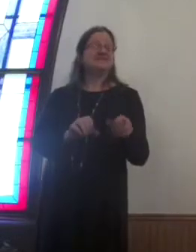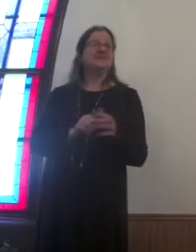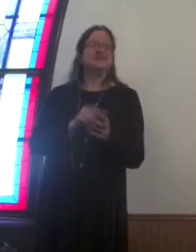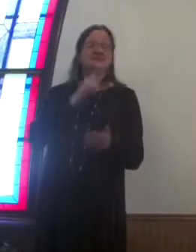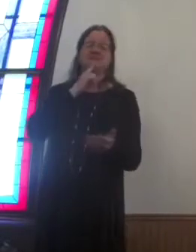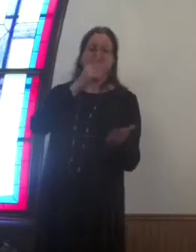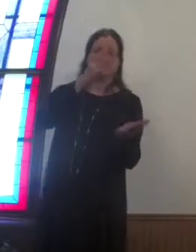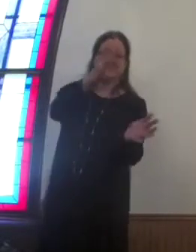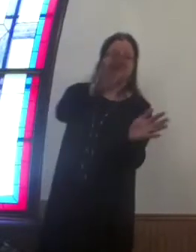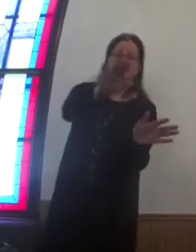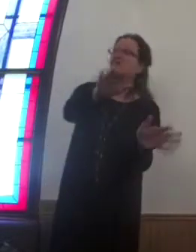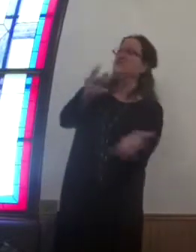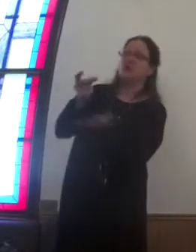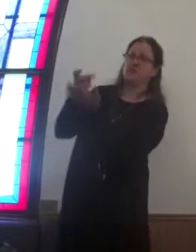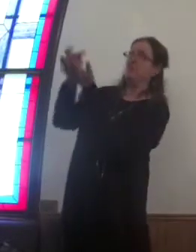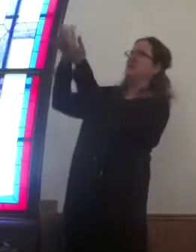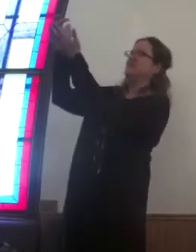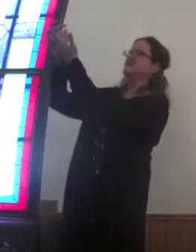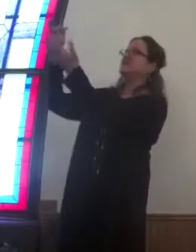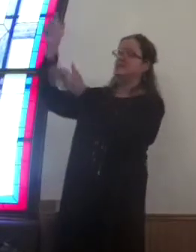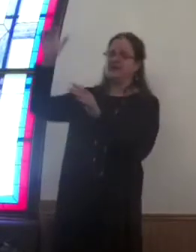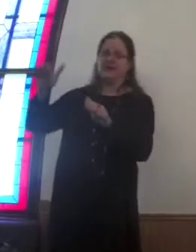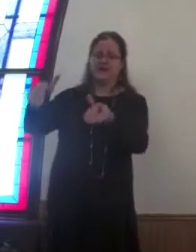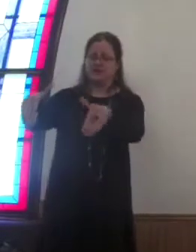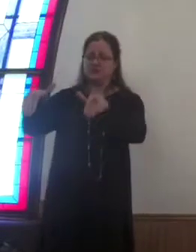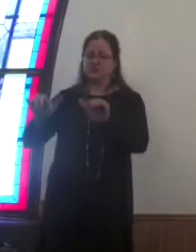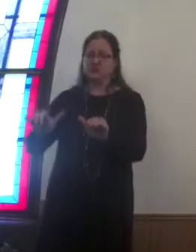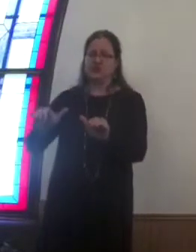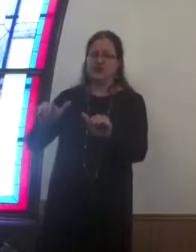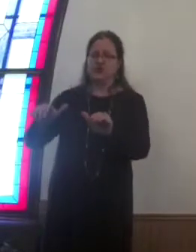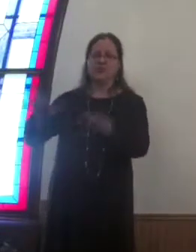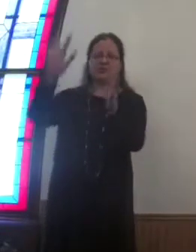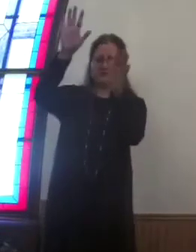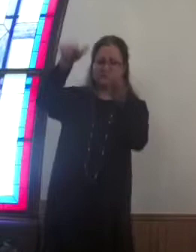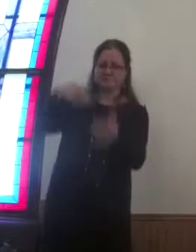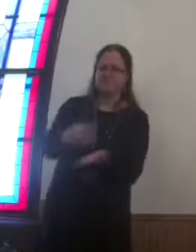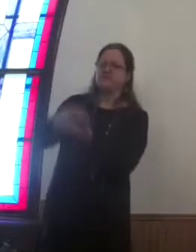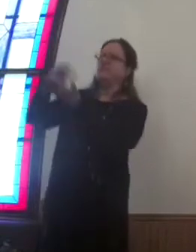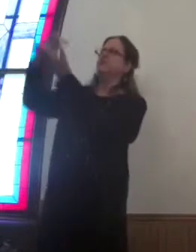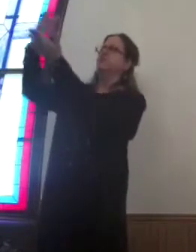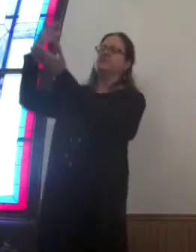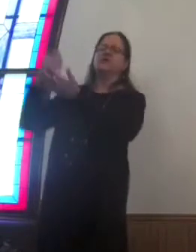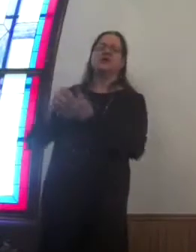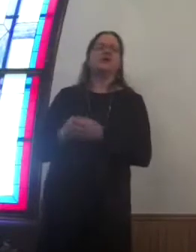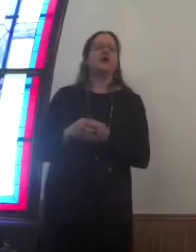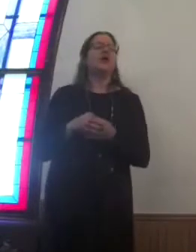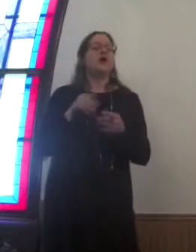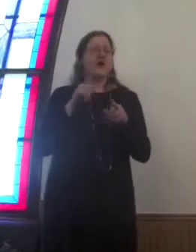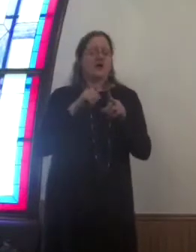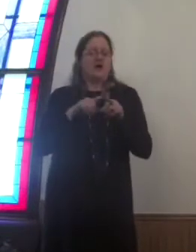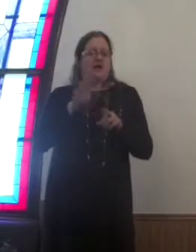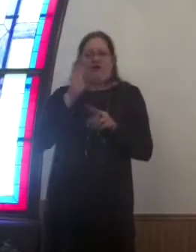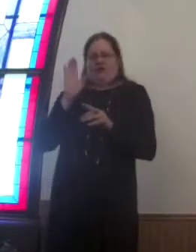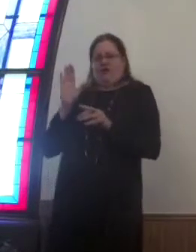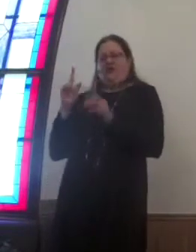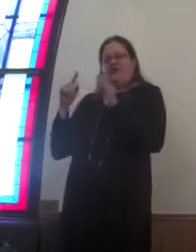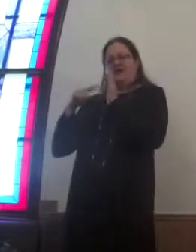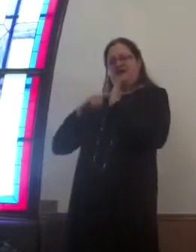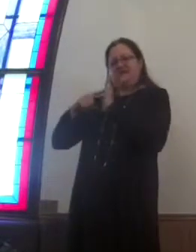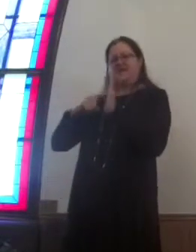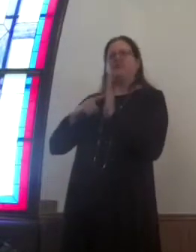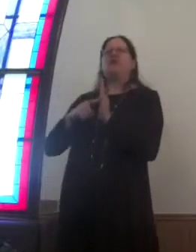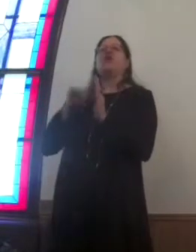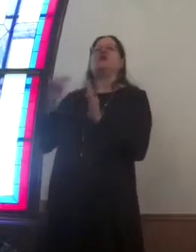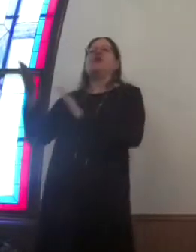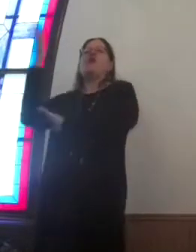risen. Christ had come out of the tomb. It was her example that actually inspires a lot of the early church to spend